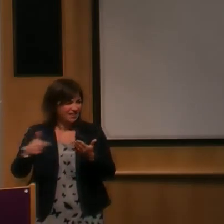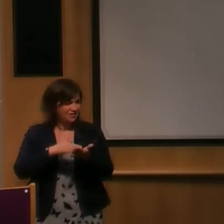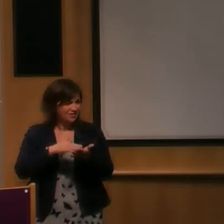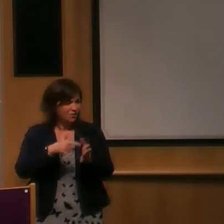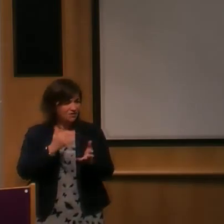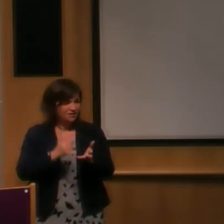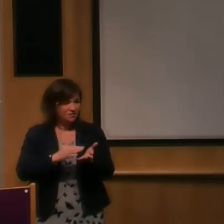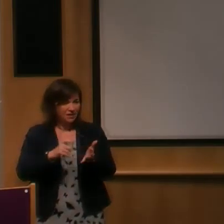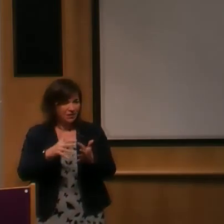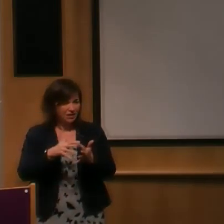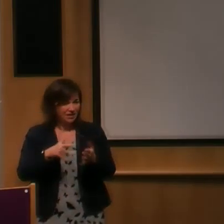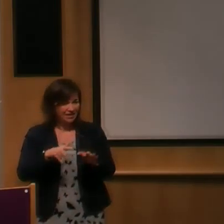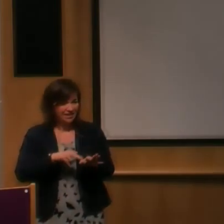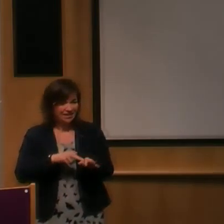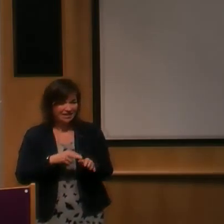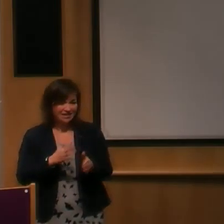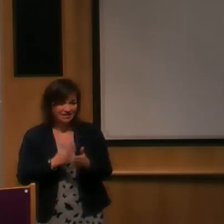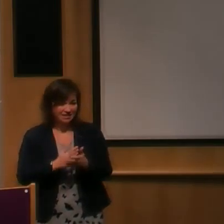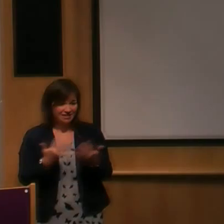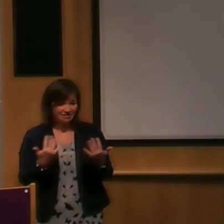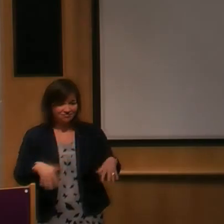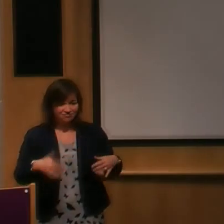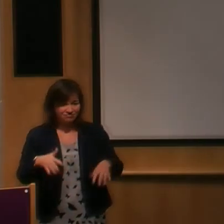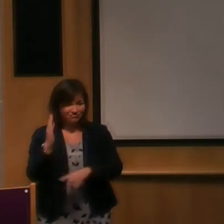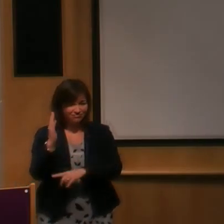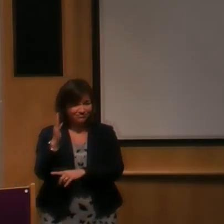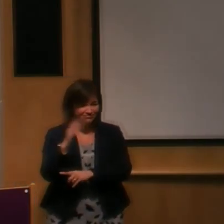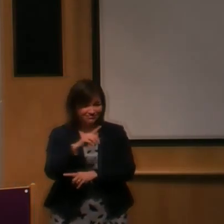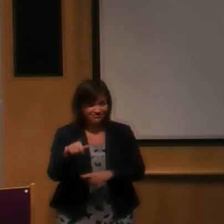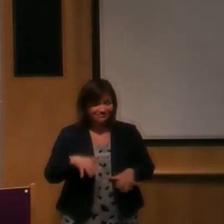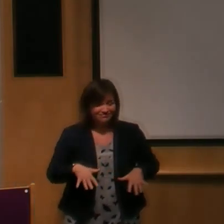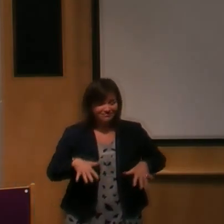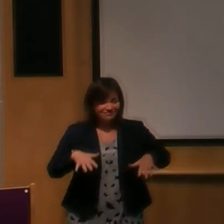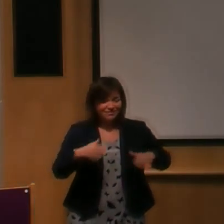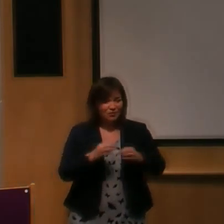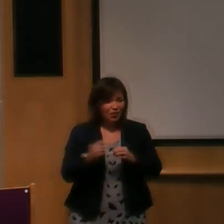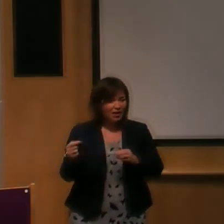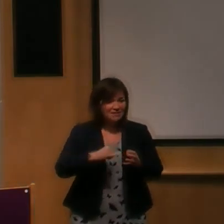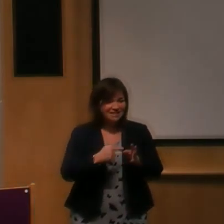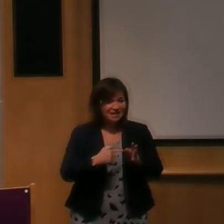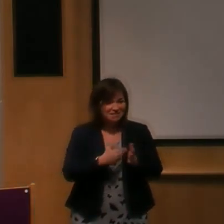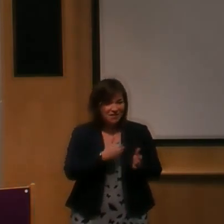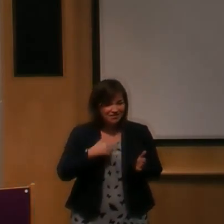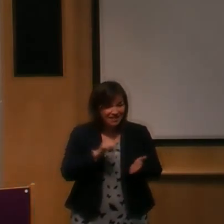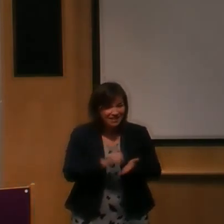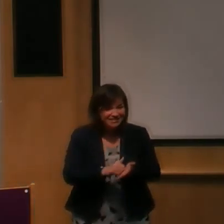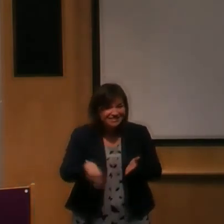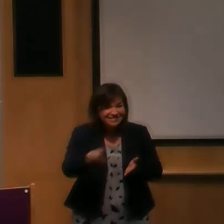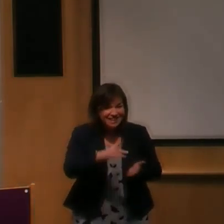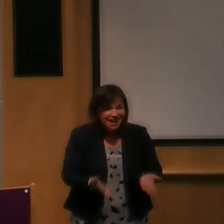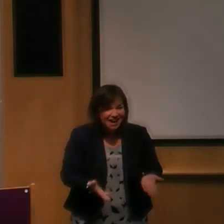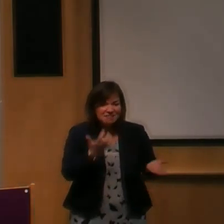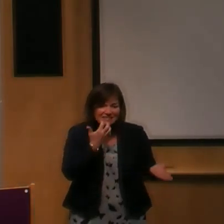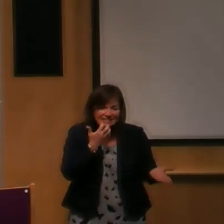I'd like to say thank you to Thomas McQuinney for his amazing presentation. I'm sure you'll all agree with me that it